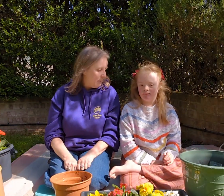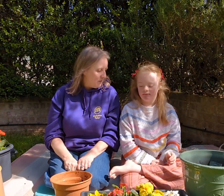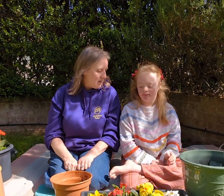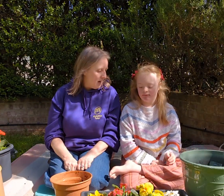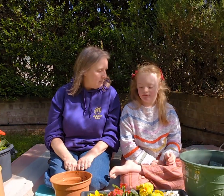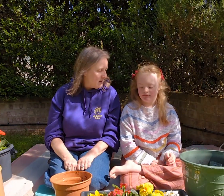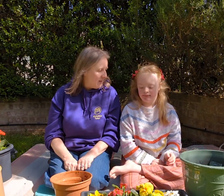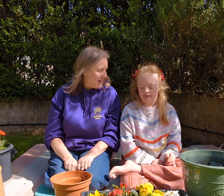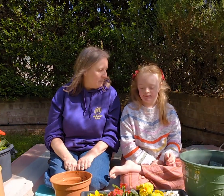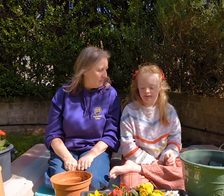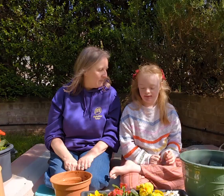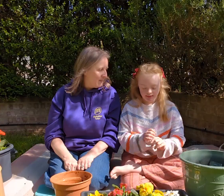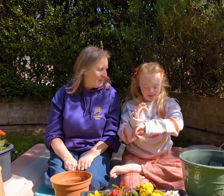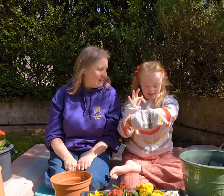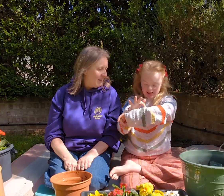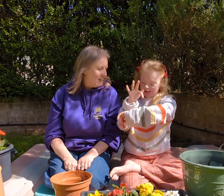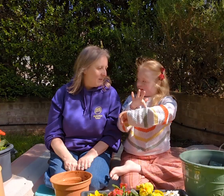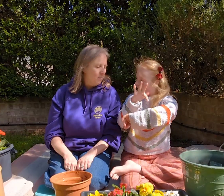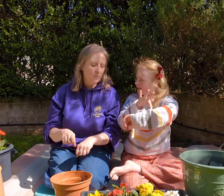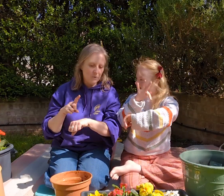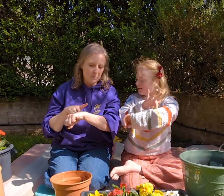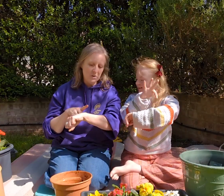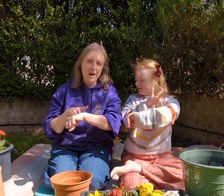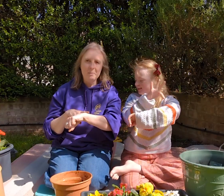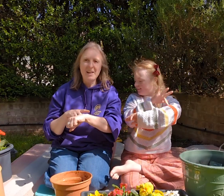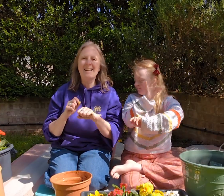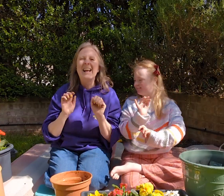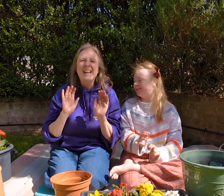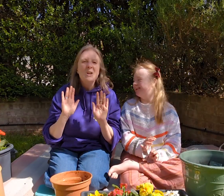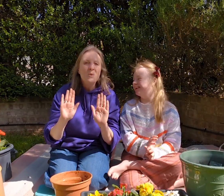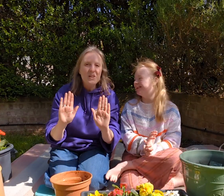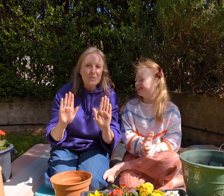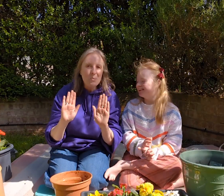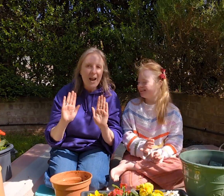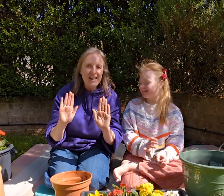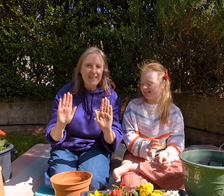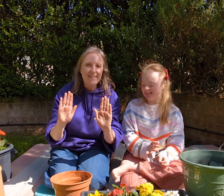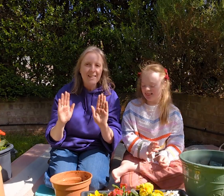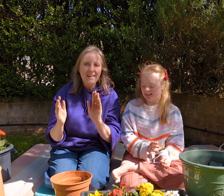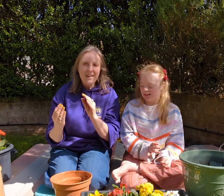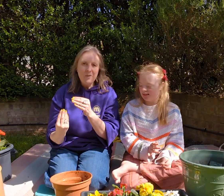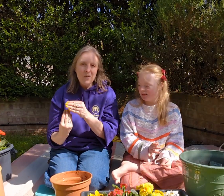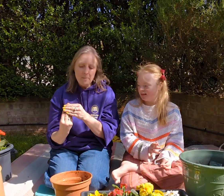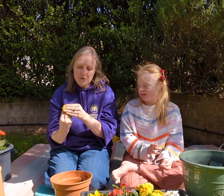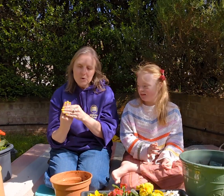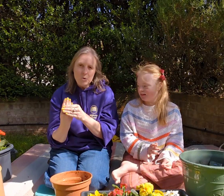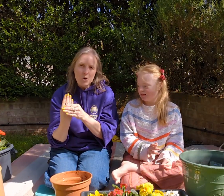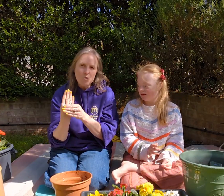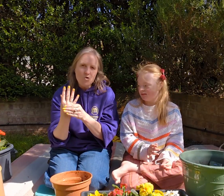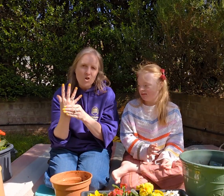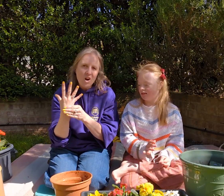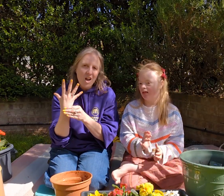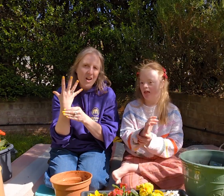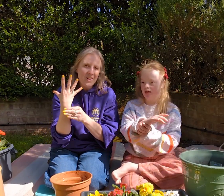of time, don't they? Some time, yes. We need to wait for them to